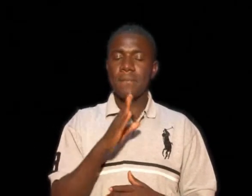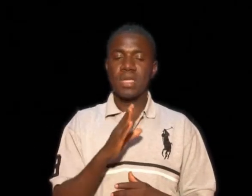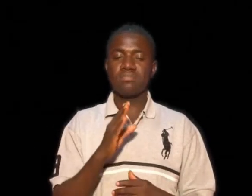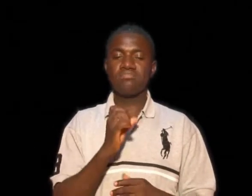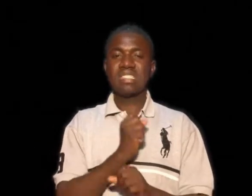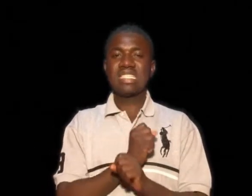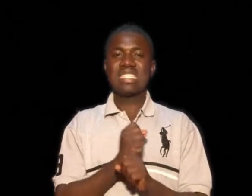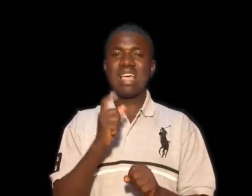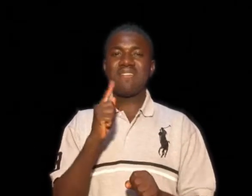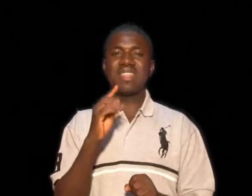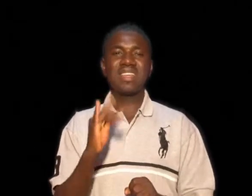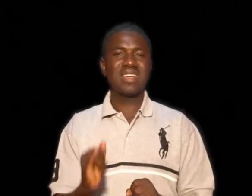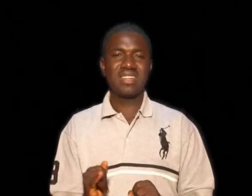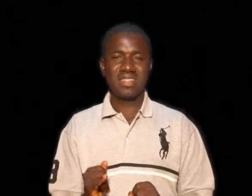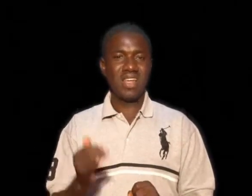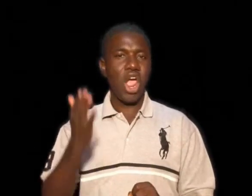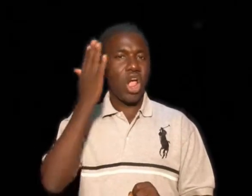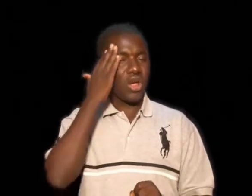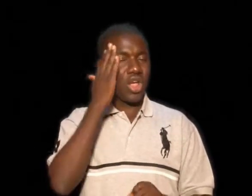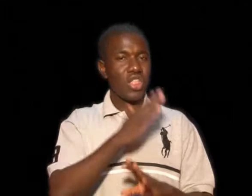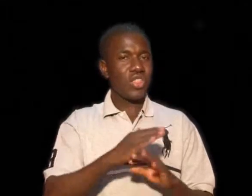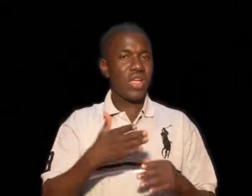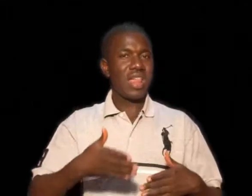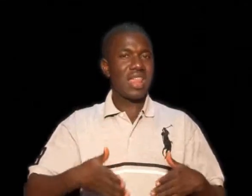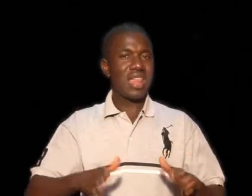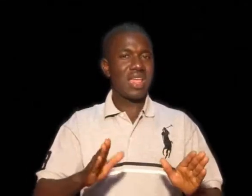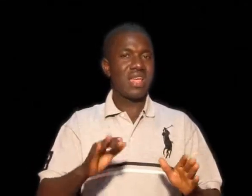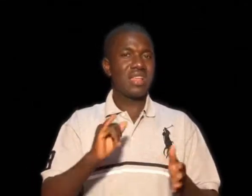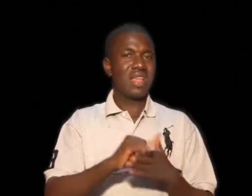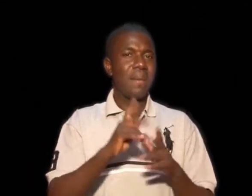Be safety conscious, but don't limit the person's freedom.